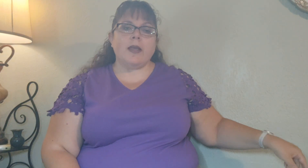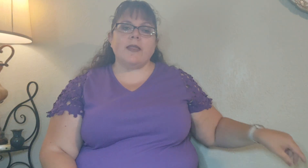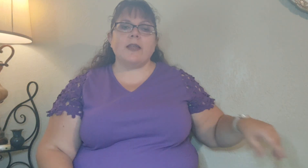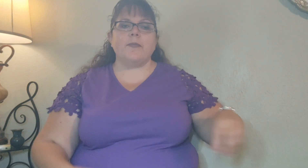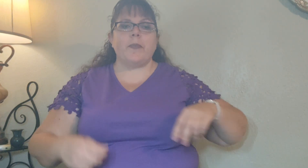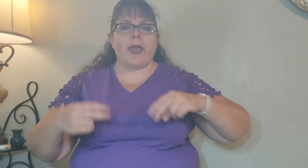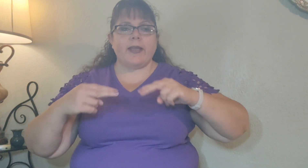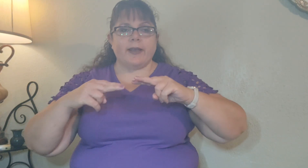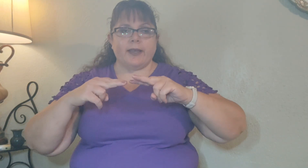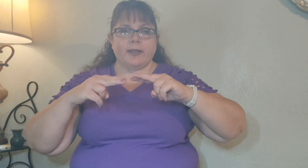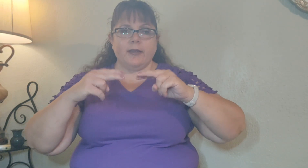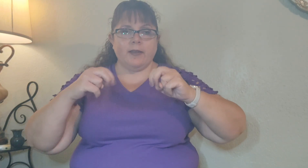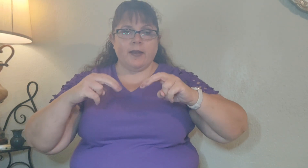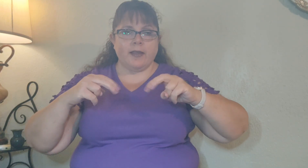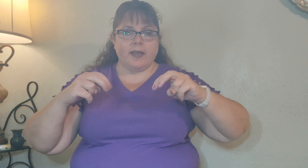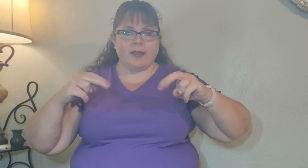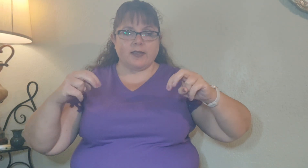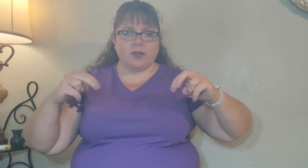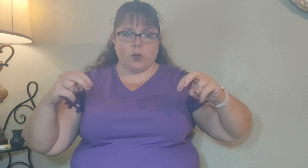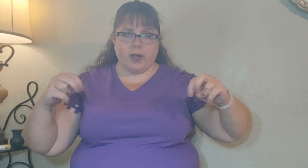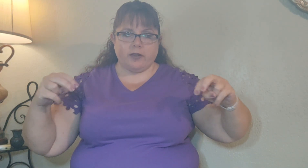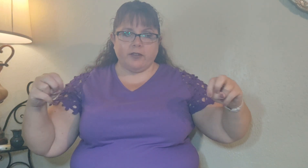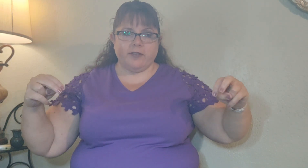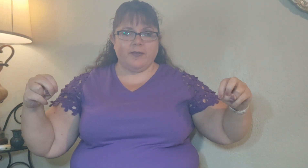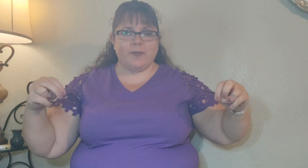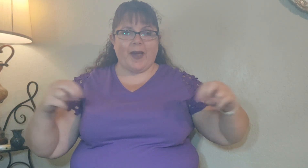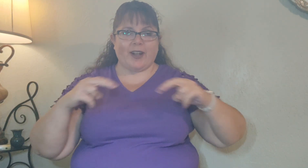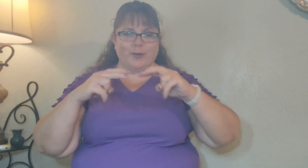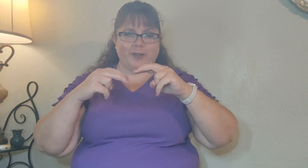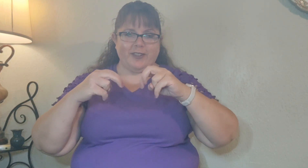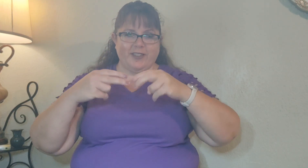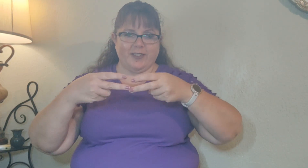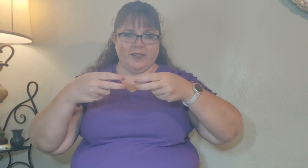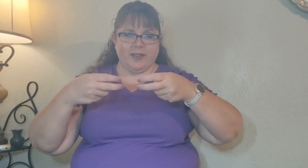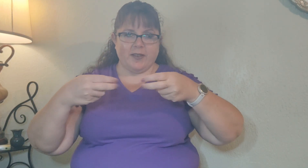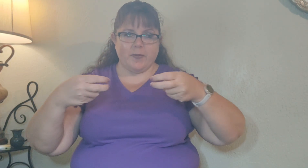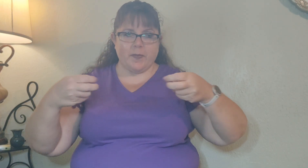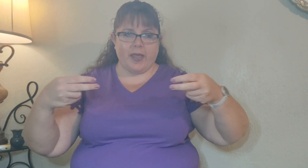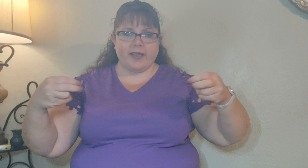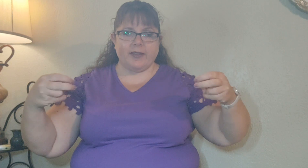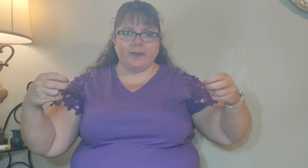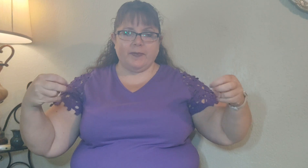And then bacon is the wiggle backwards, bacon.